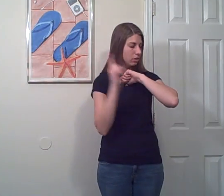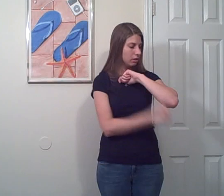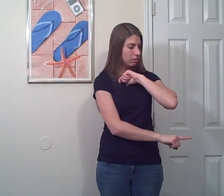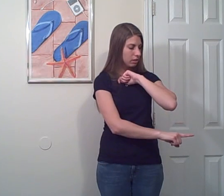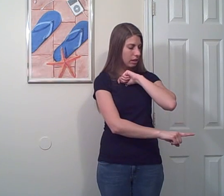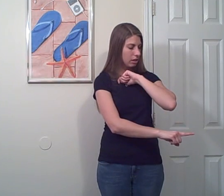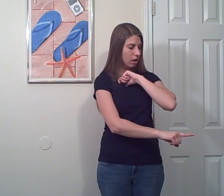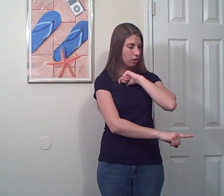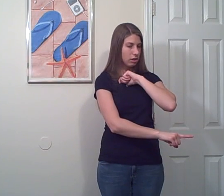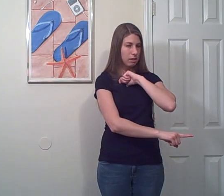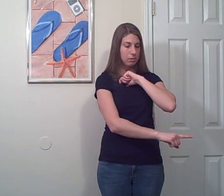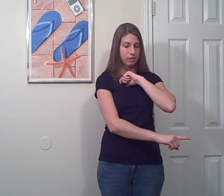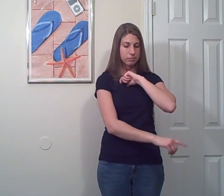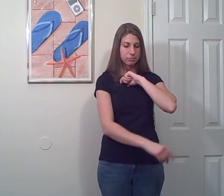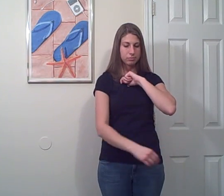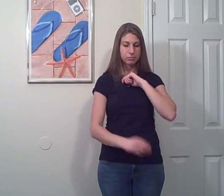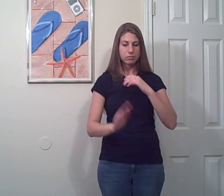and kind of knock your elbow.